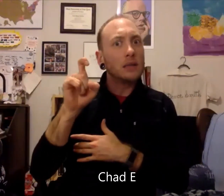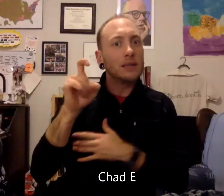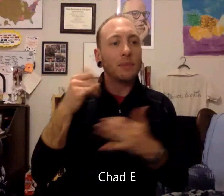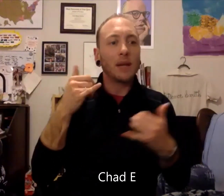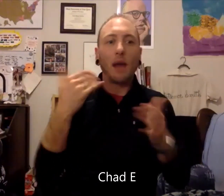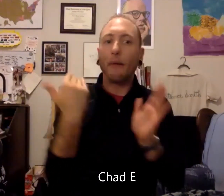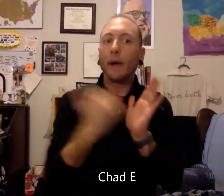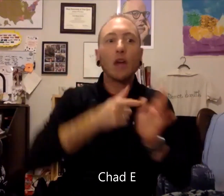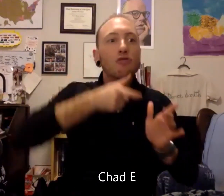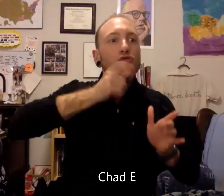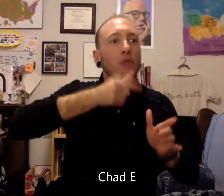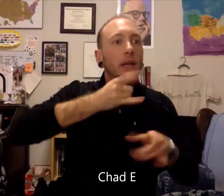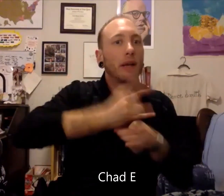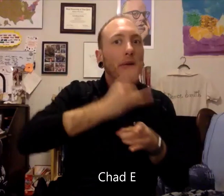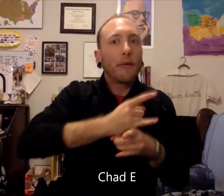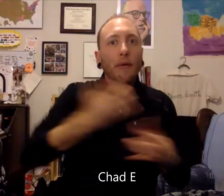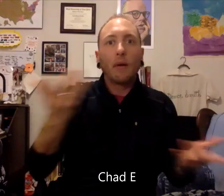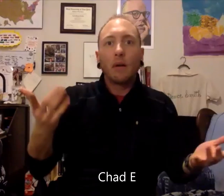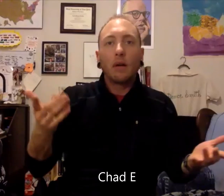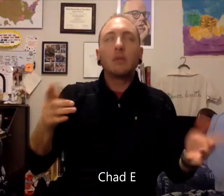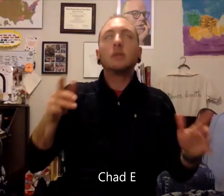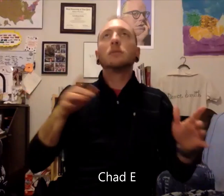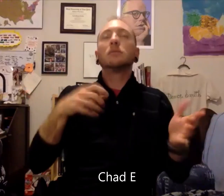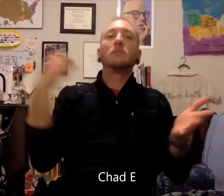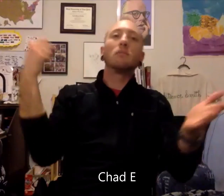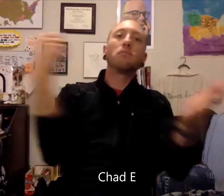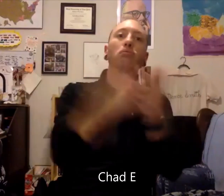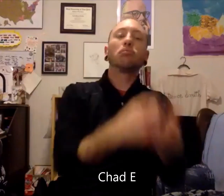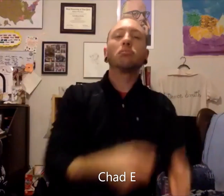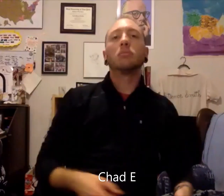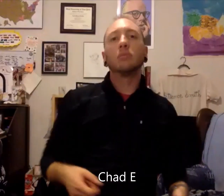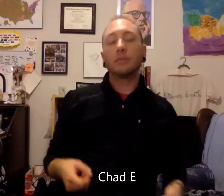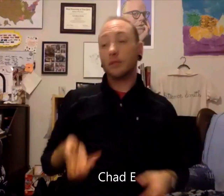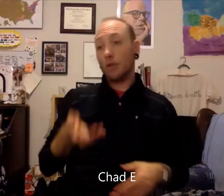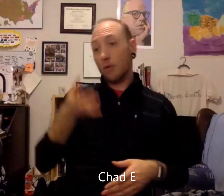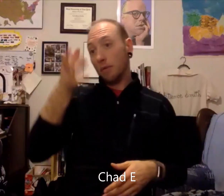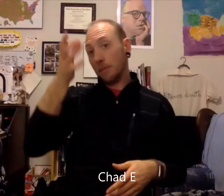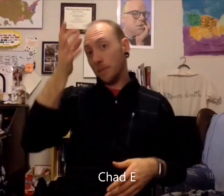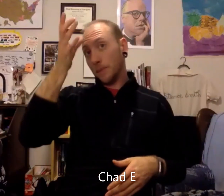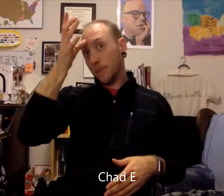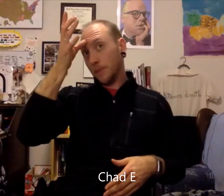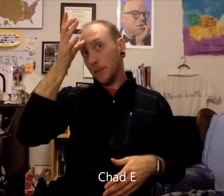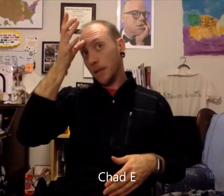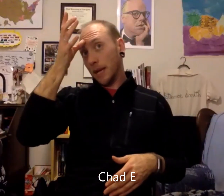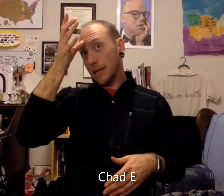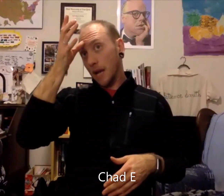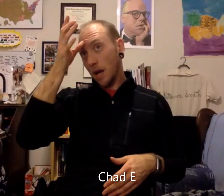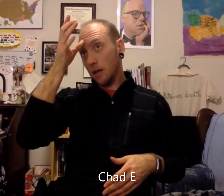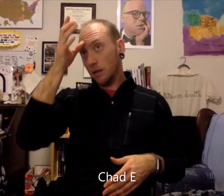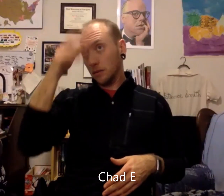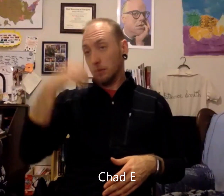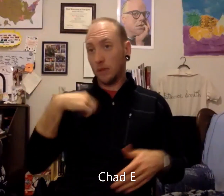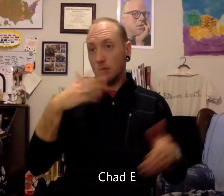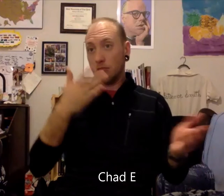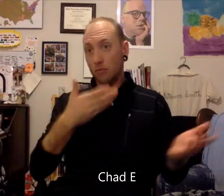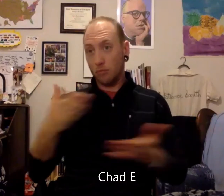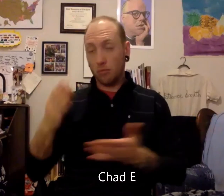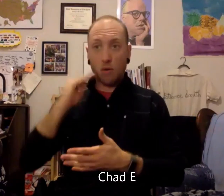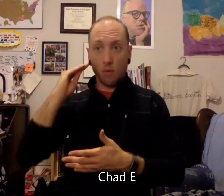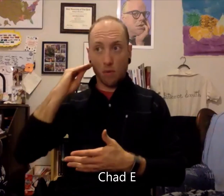of my life. And he brought me back, and about a week later, I wound up at